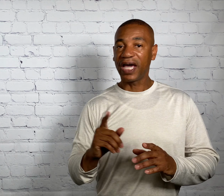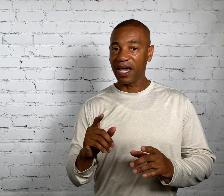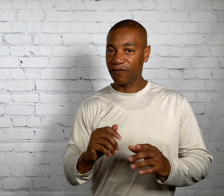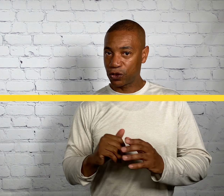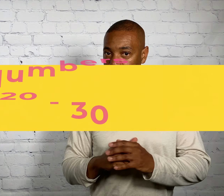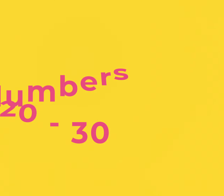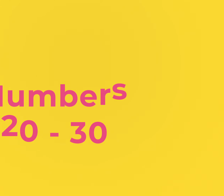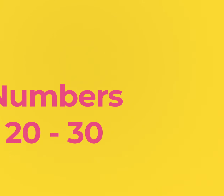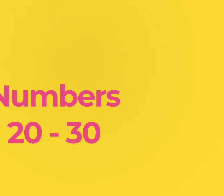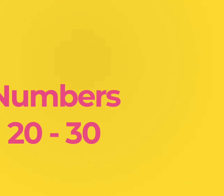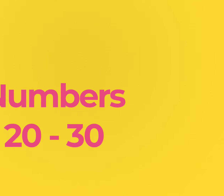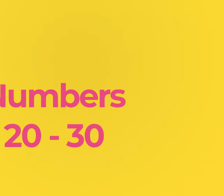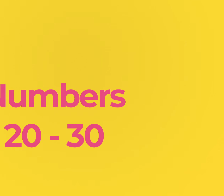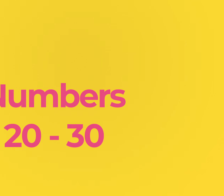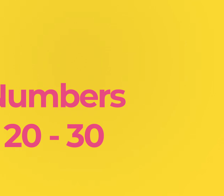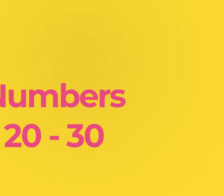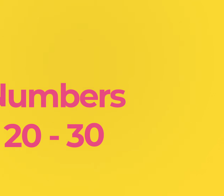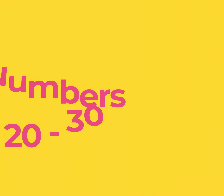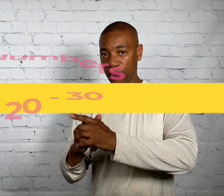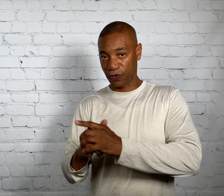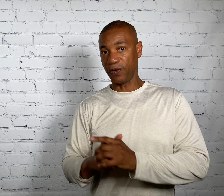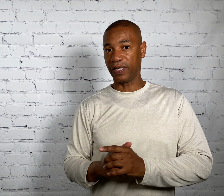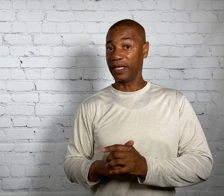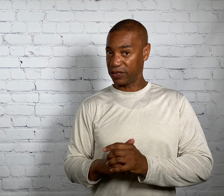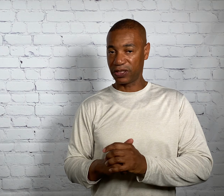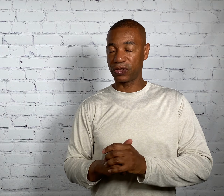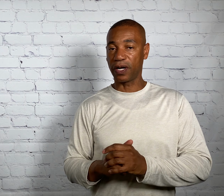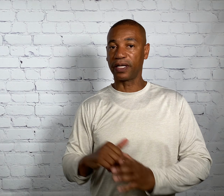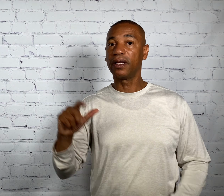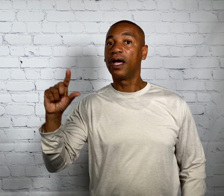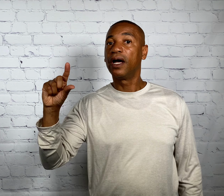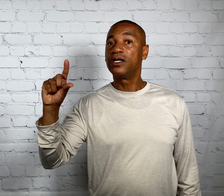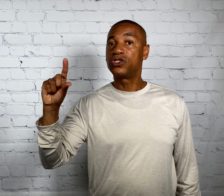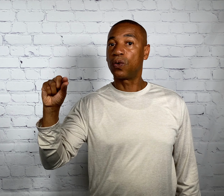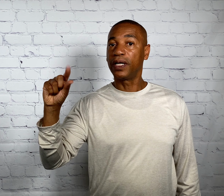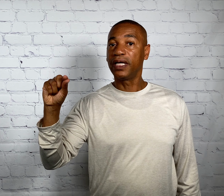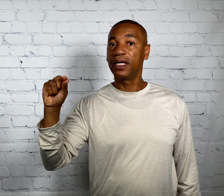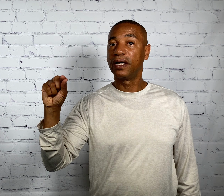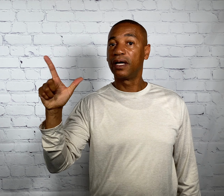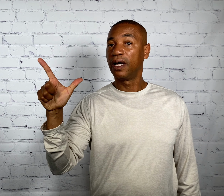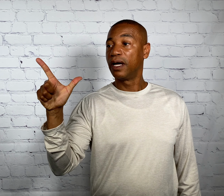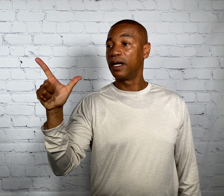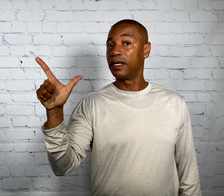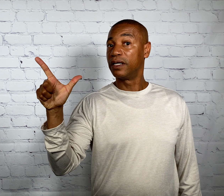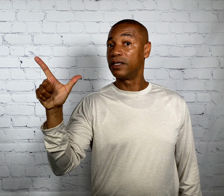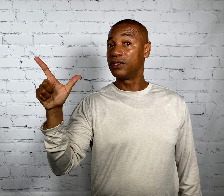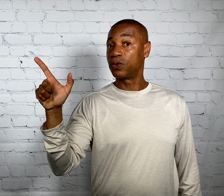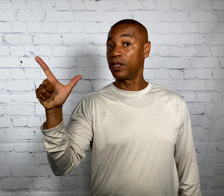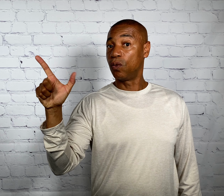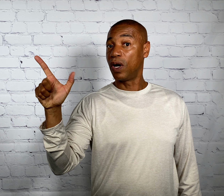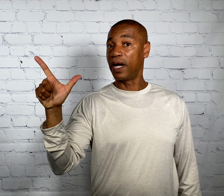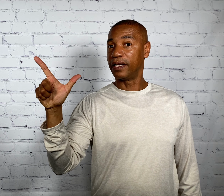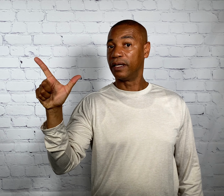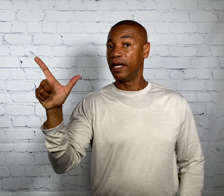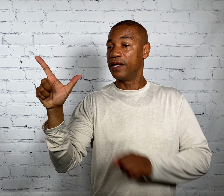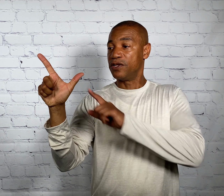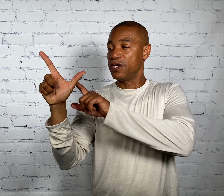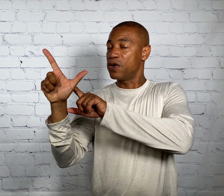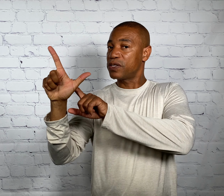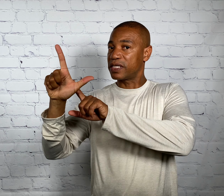Okay, for numbers 20 through 30, let's get started. 20, 21.